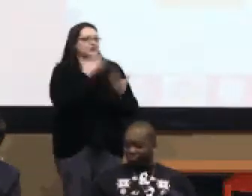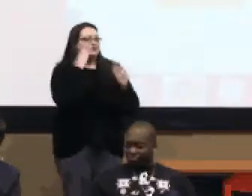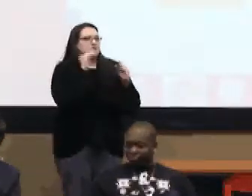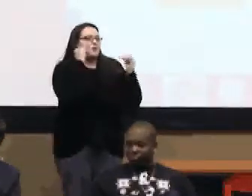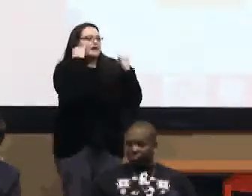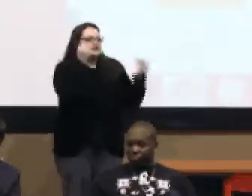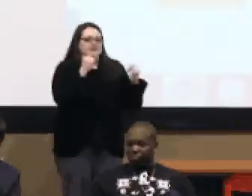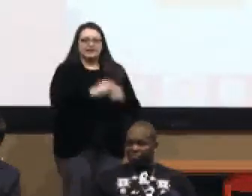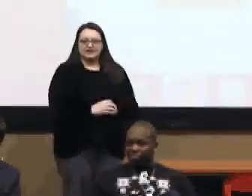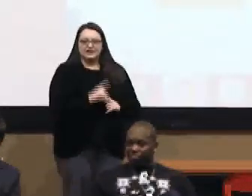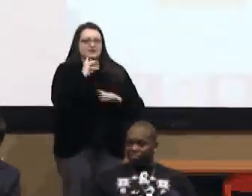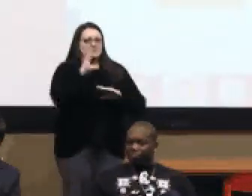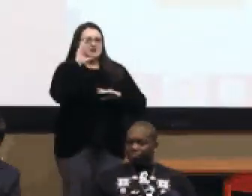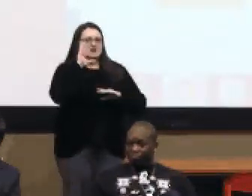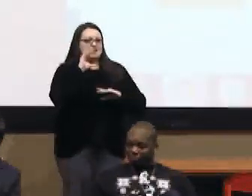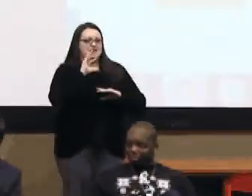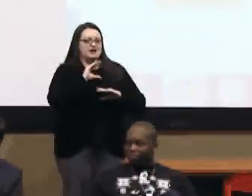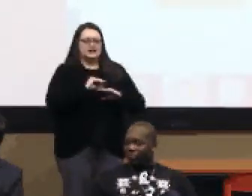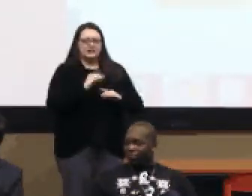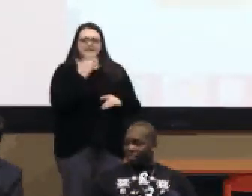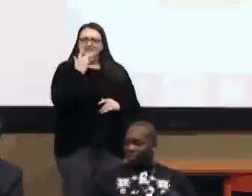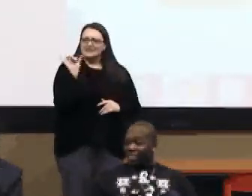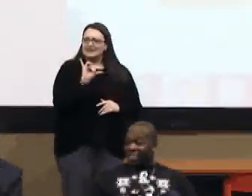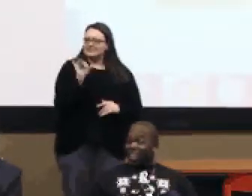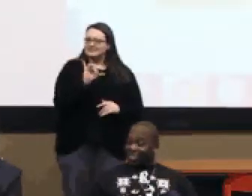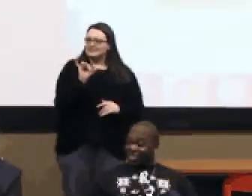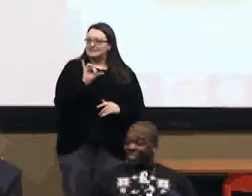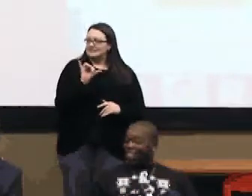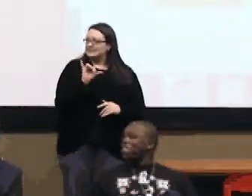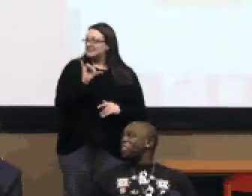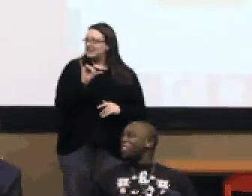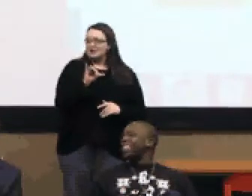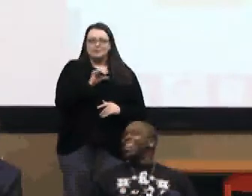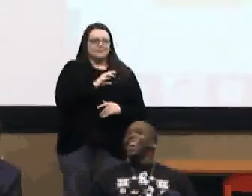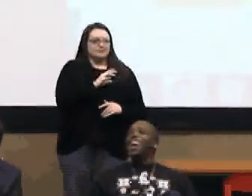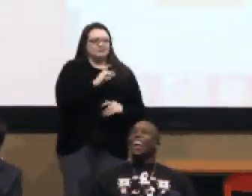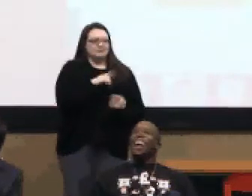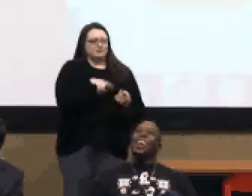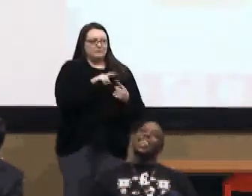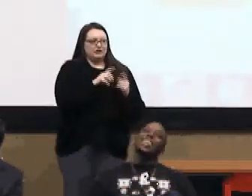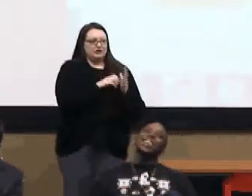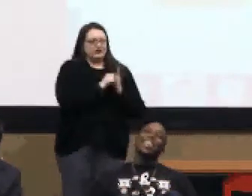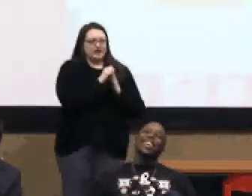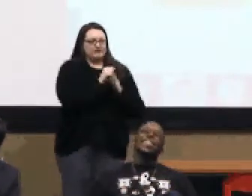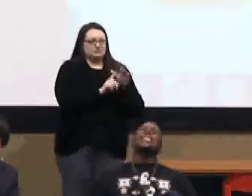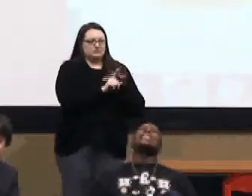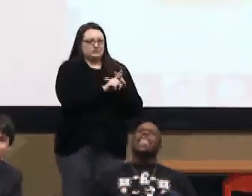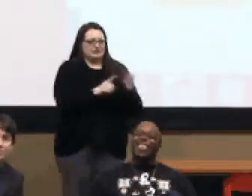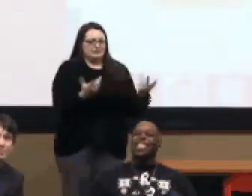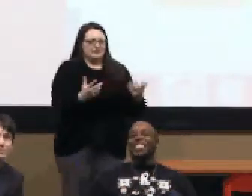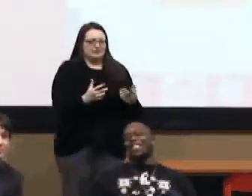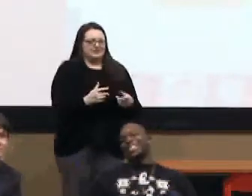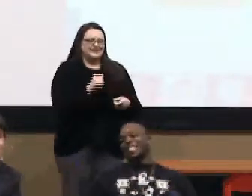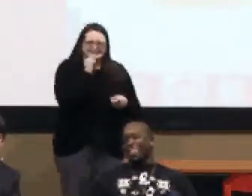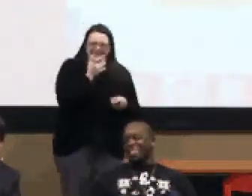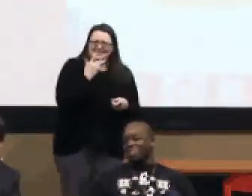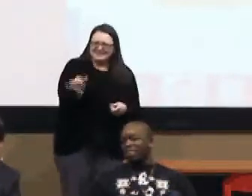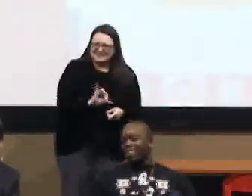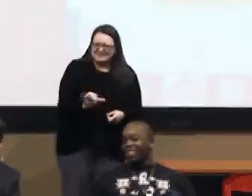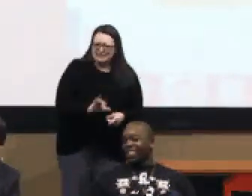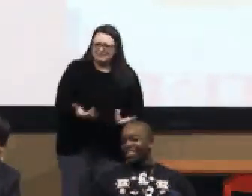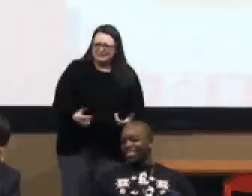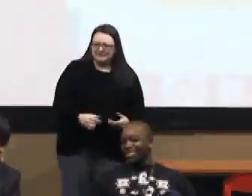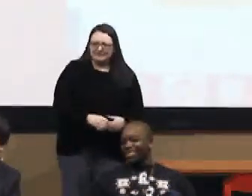idea. it tastes the same in your pants fit. Yeah. Sure. It's not tasting the same.